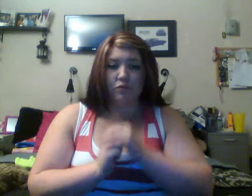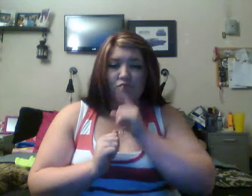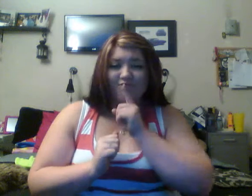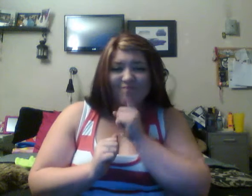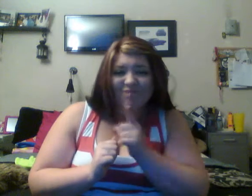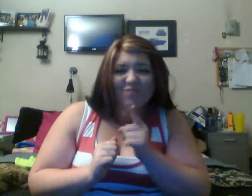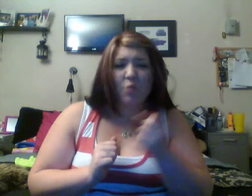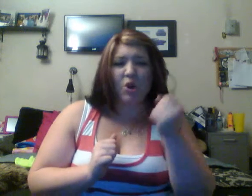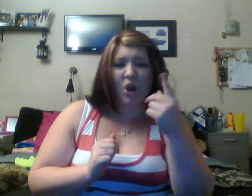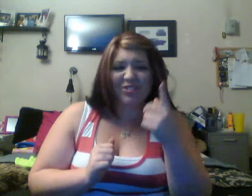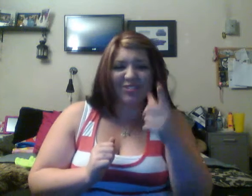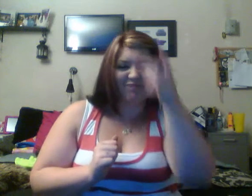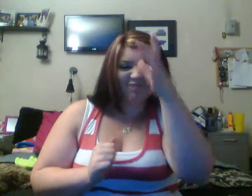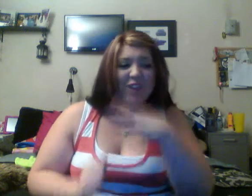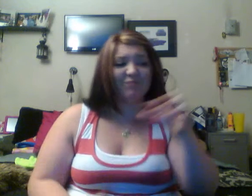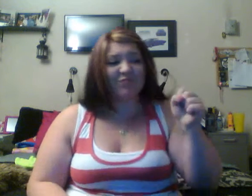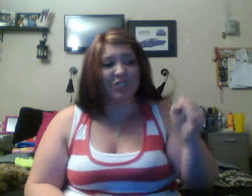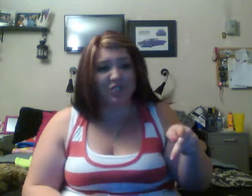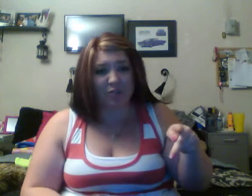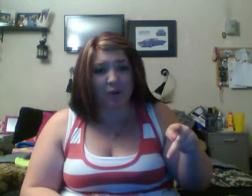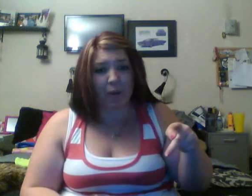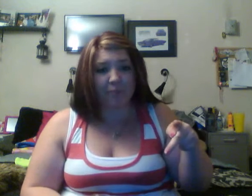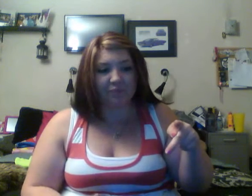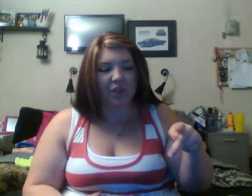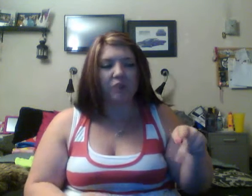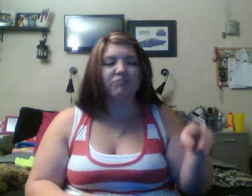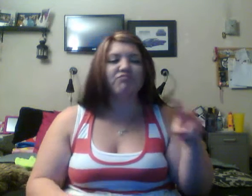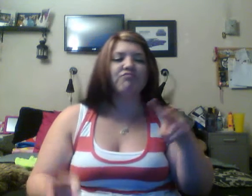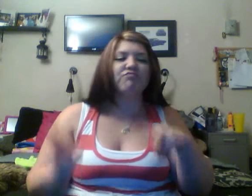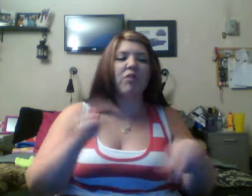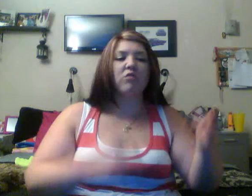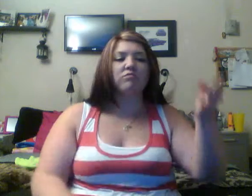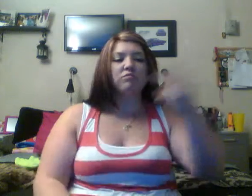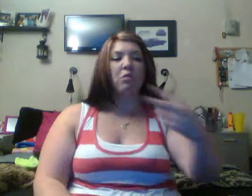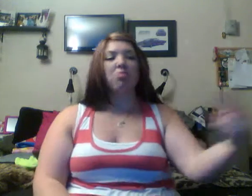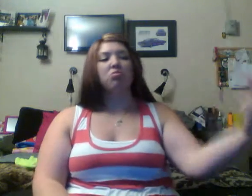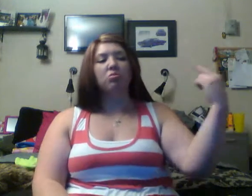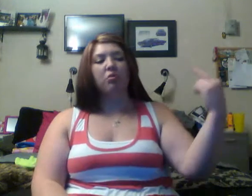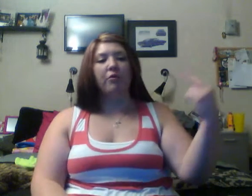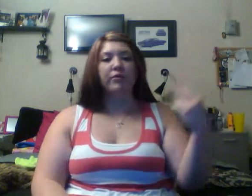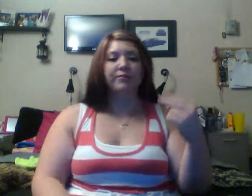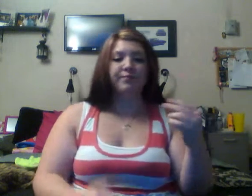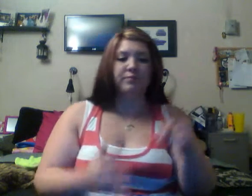understand the man, though, we have to look at the humble beginnings of his father. We've got to look at the town that he came